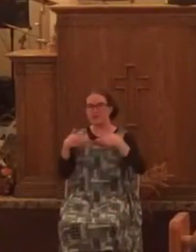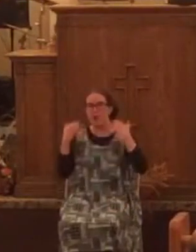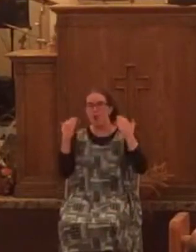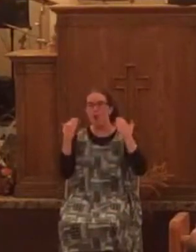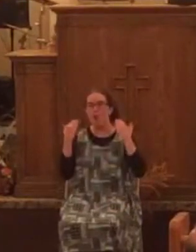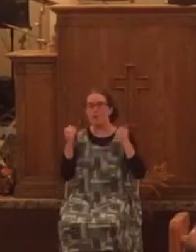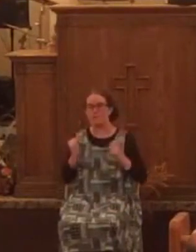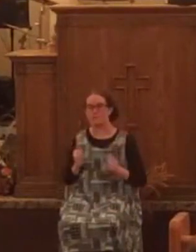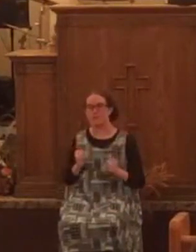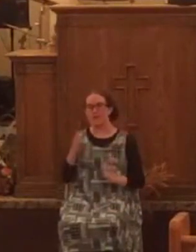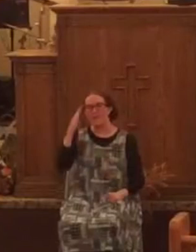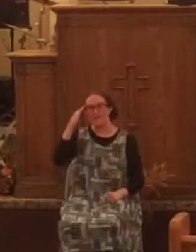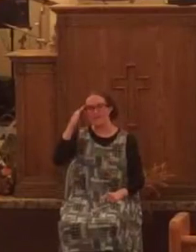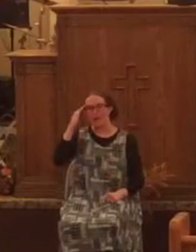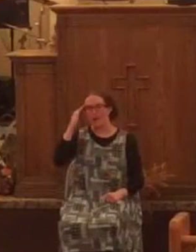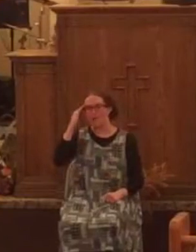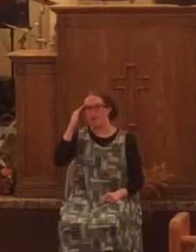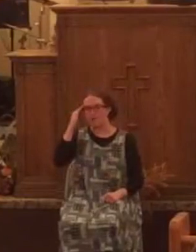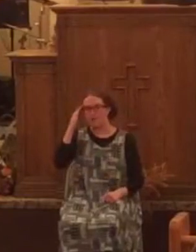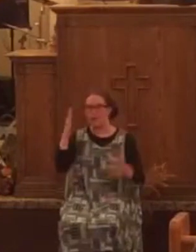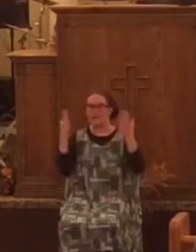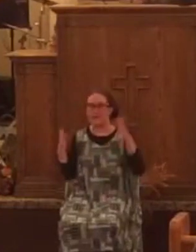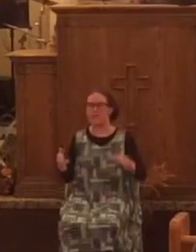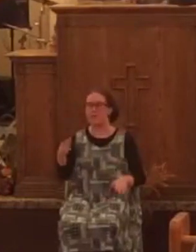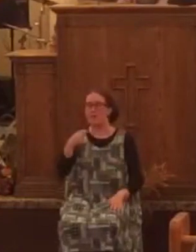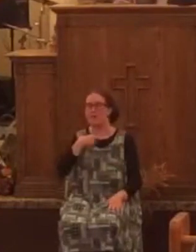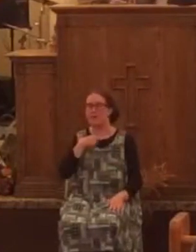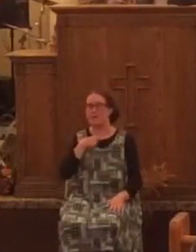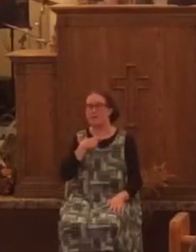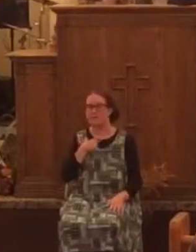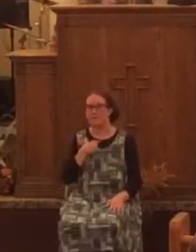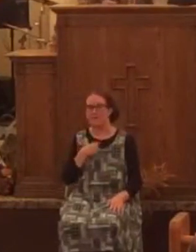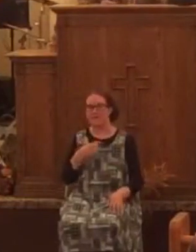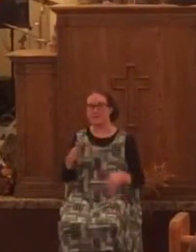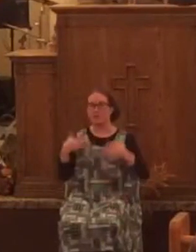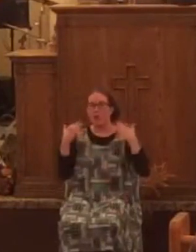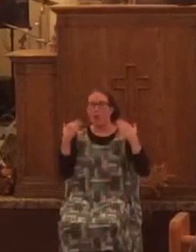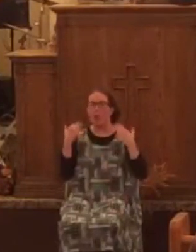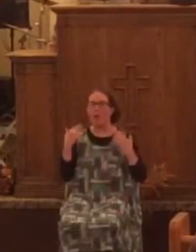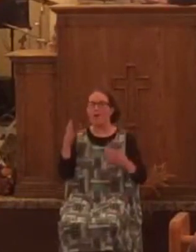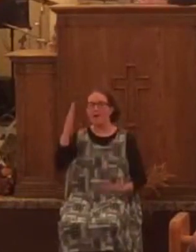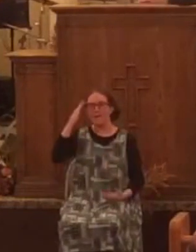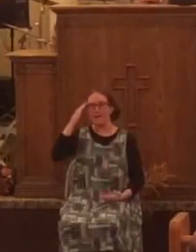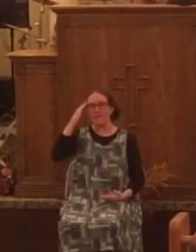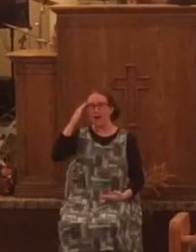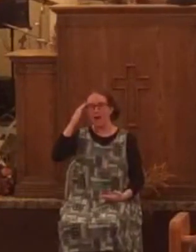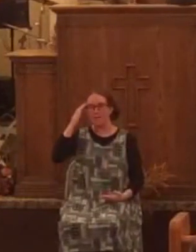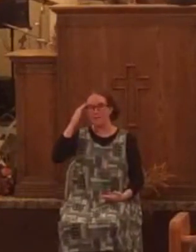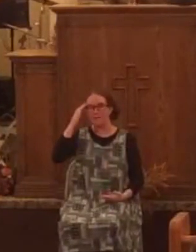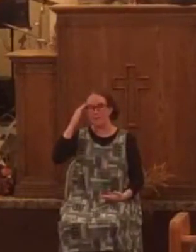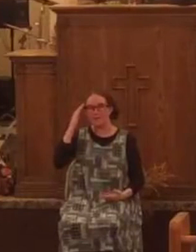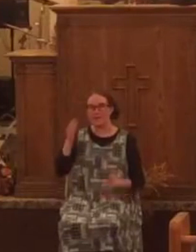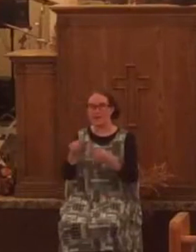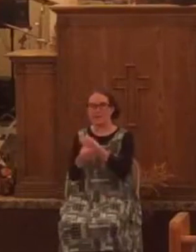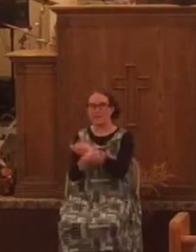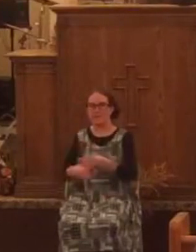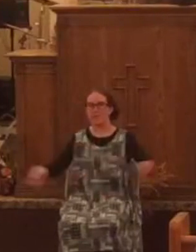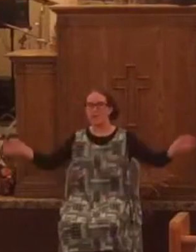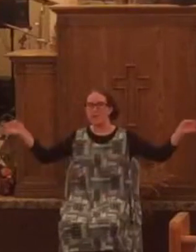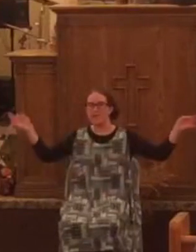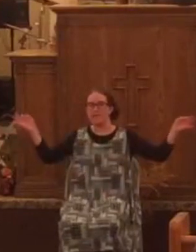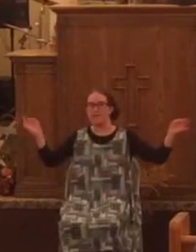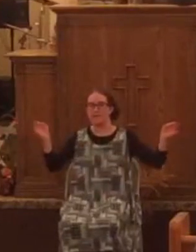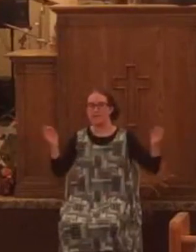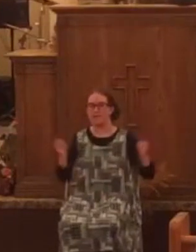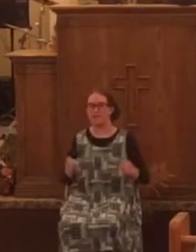get joy when I think about what he's done for me. I get joy when I think about how he set me